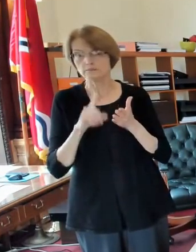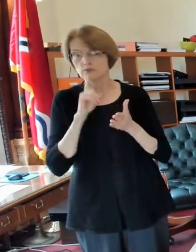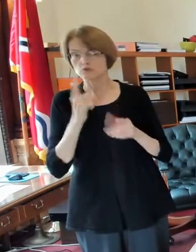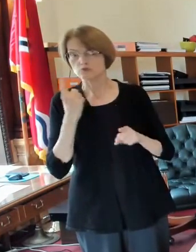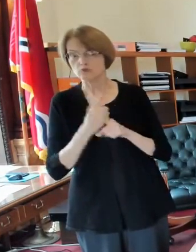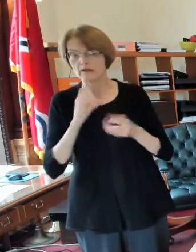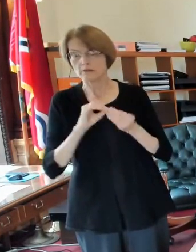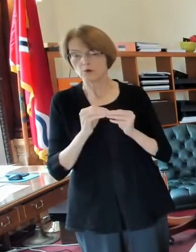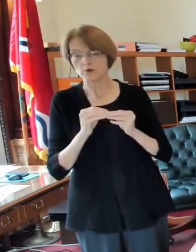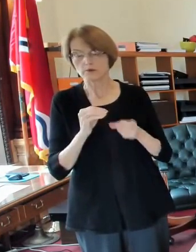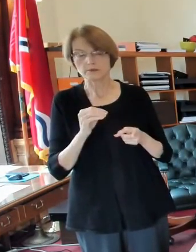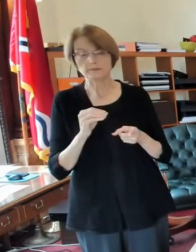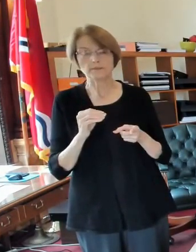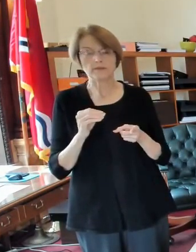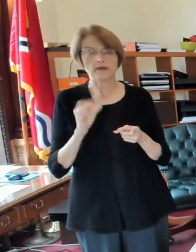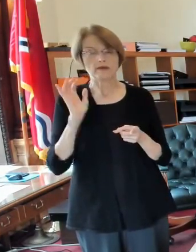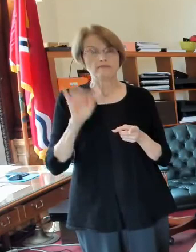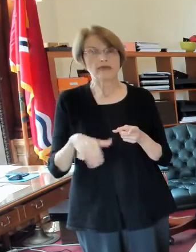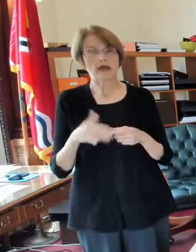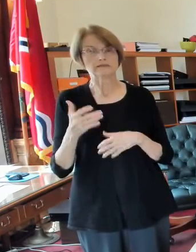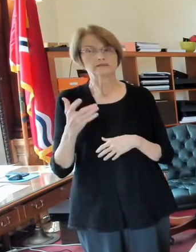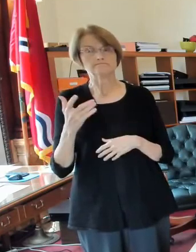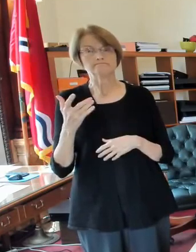the last